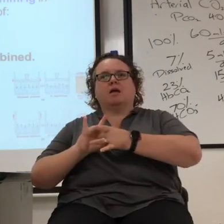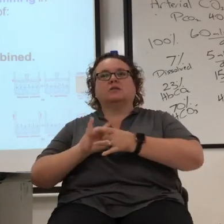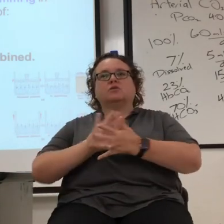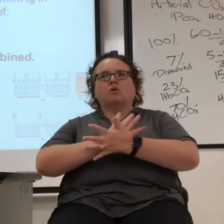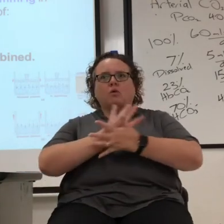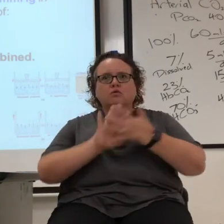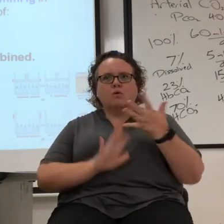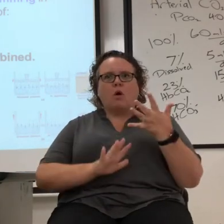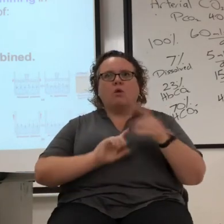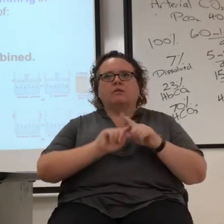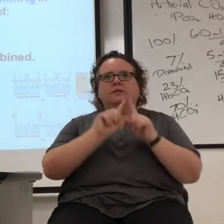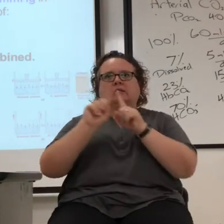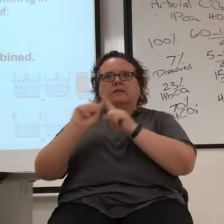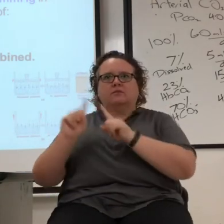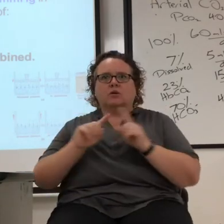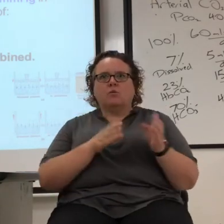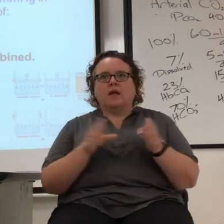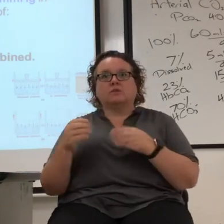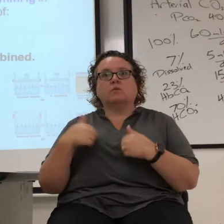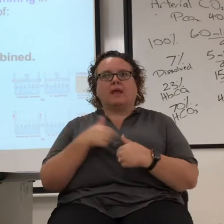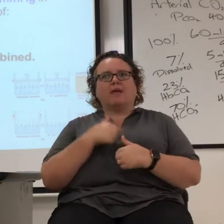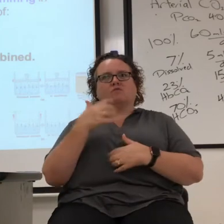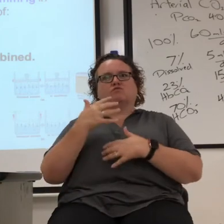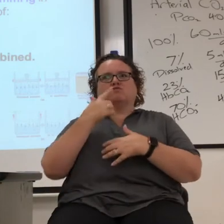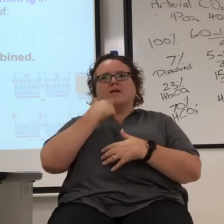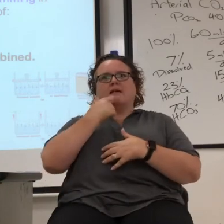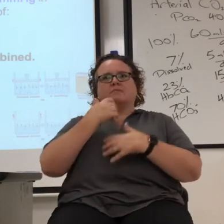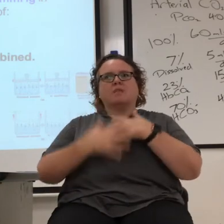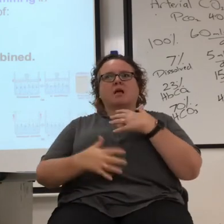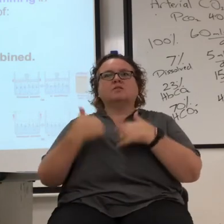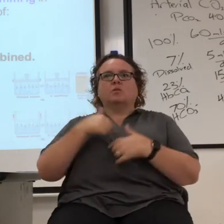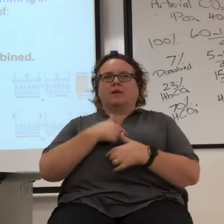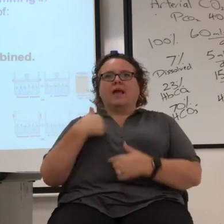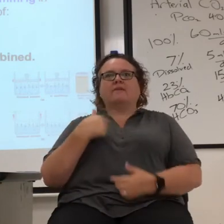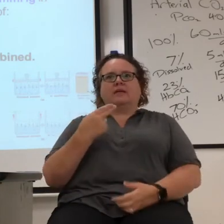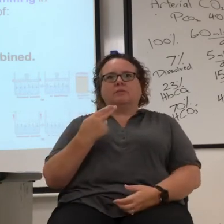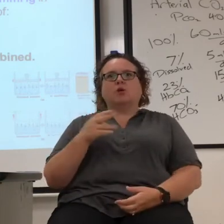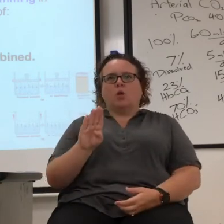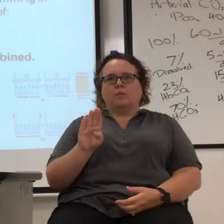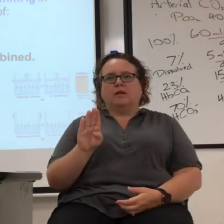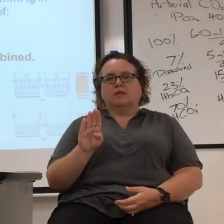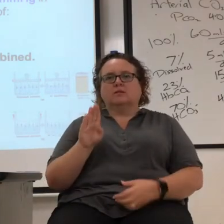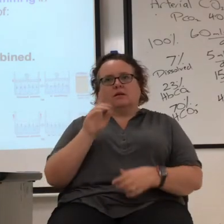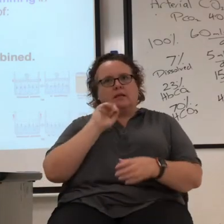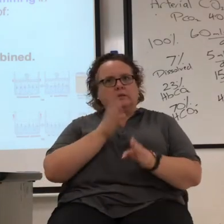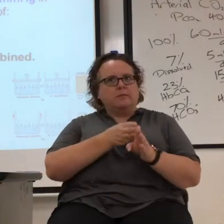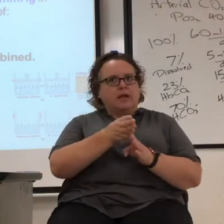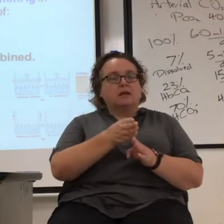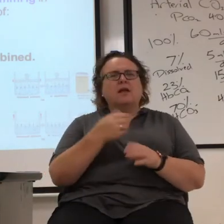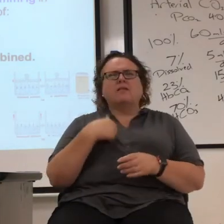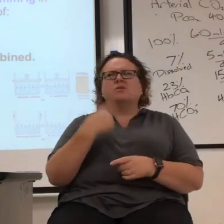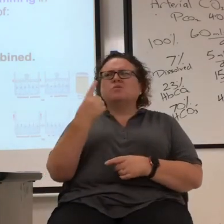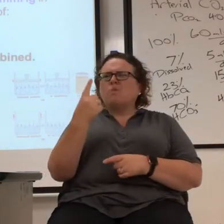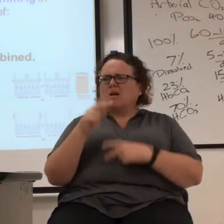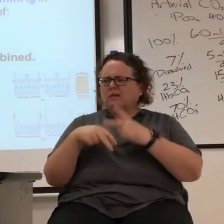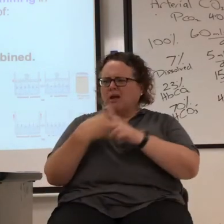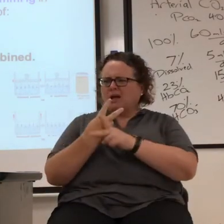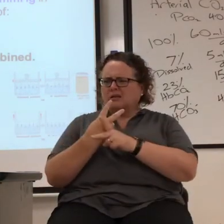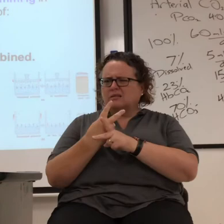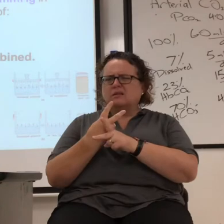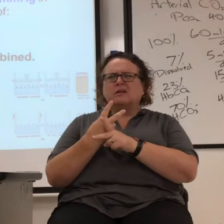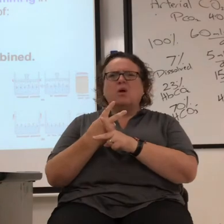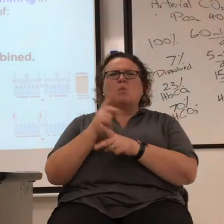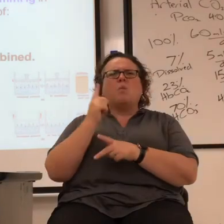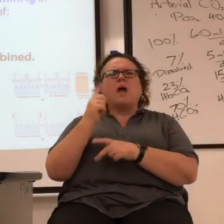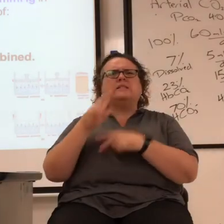ways. We have red blood, so we have hemoglobin. That's the main thing. There's a species of fish, I forget which one, I don't